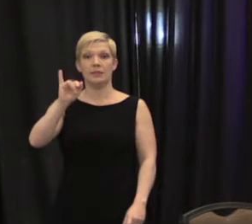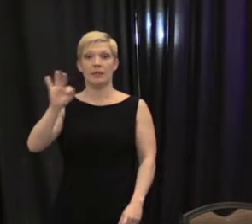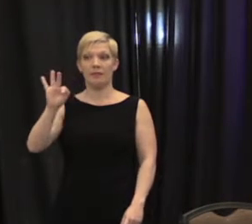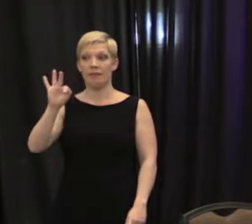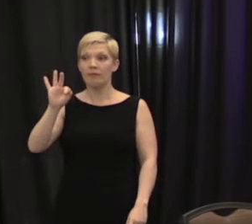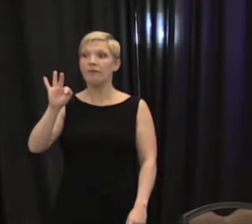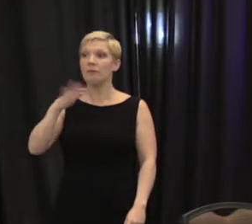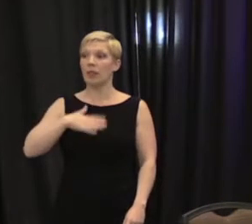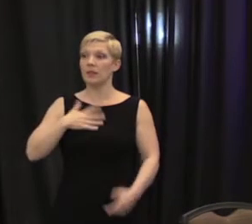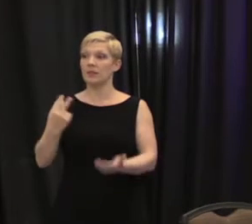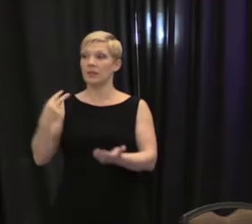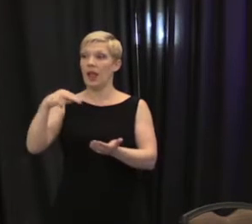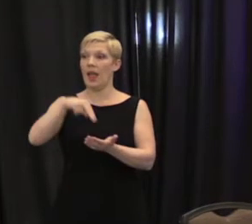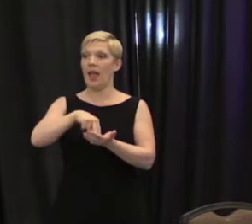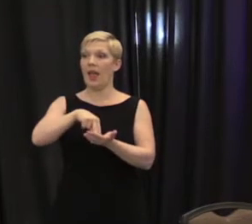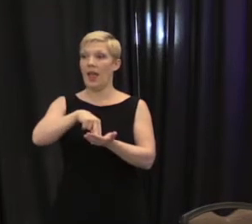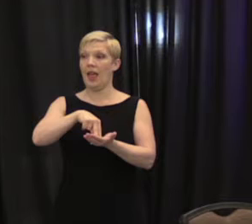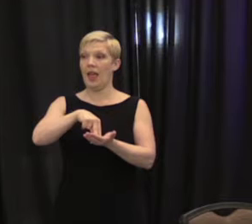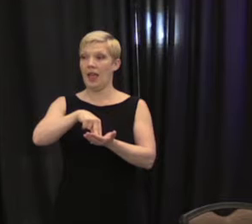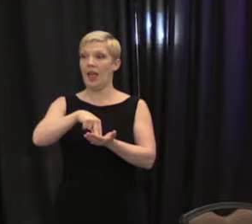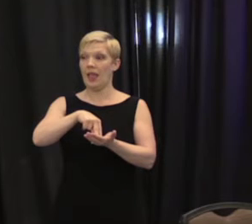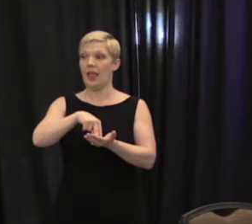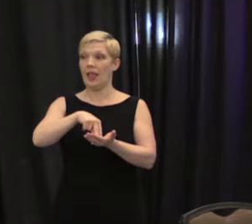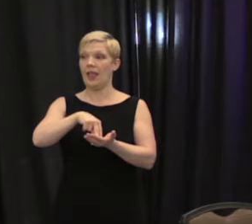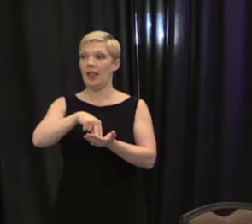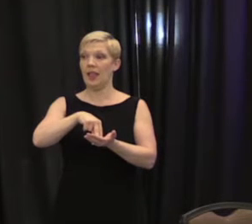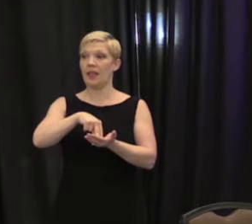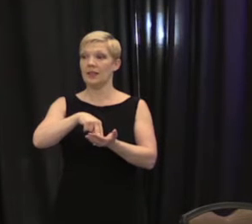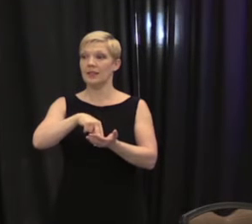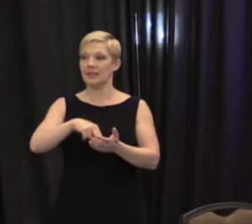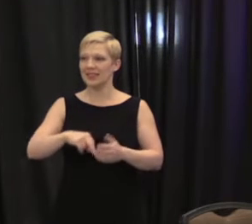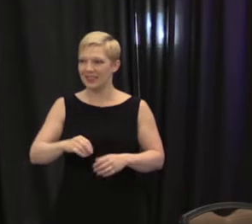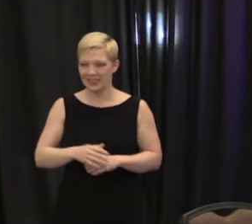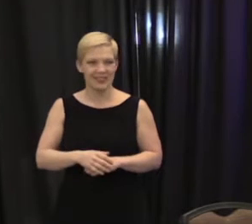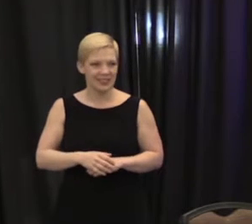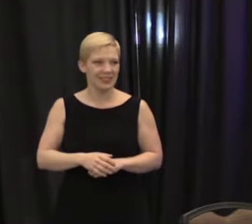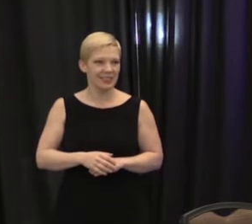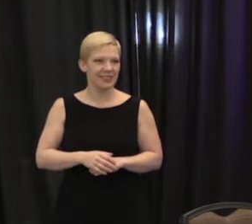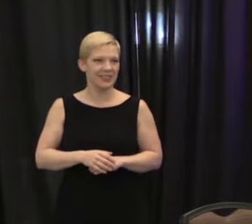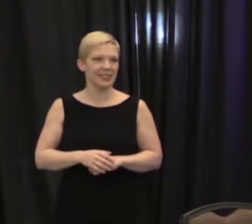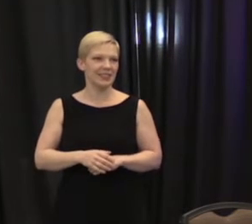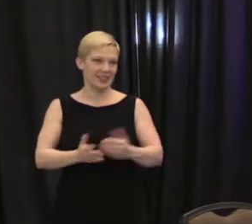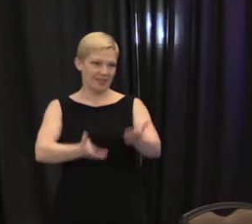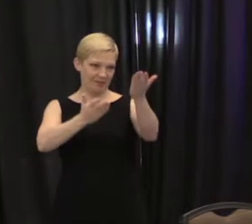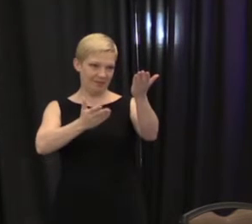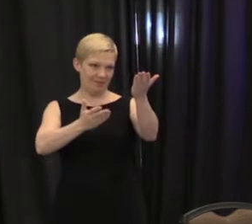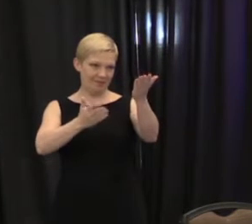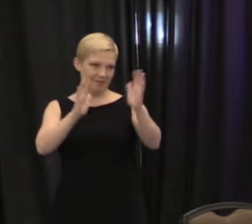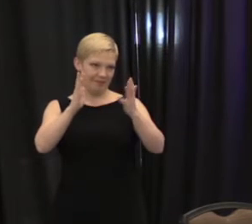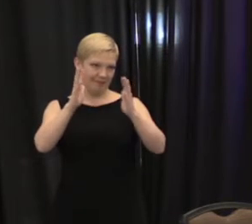I lied. They're not. Yes, yes.